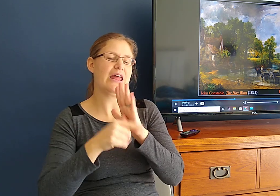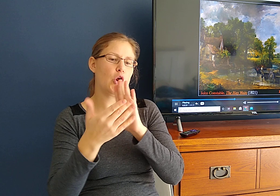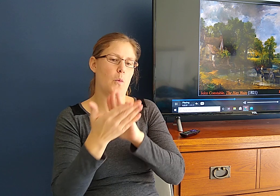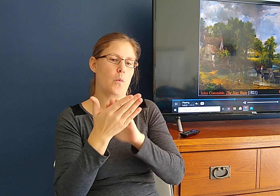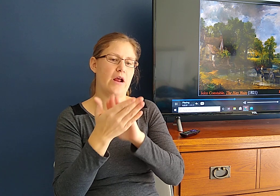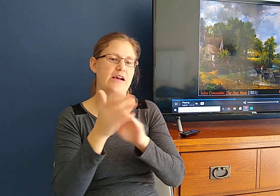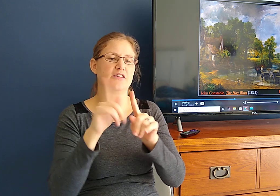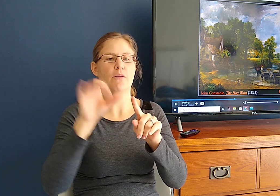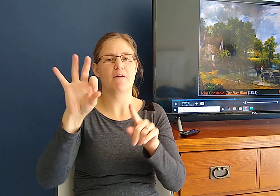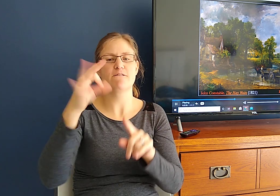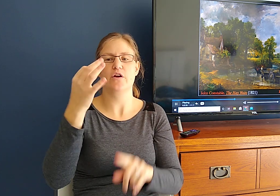French Impressionists.